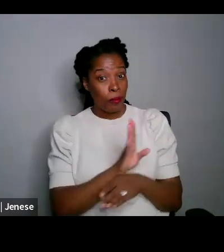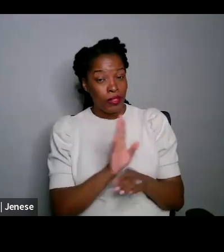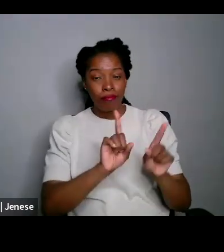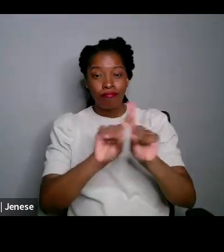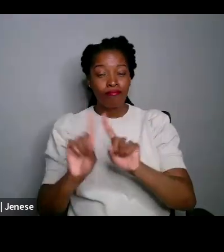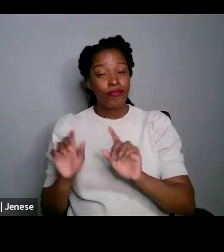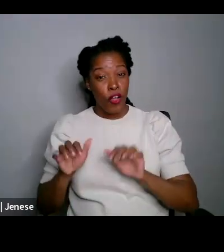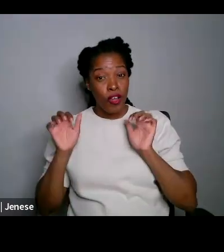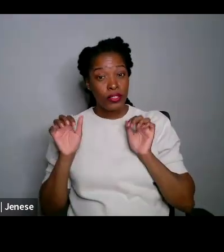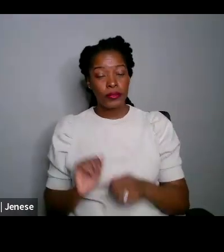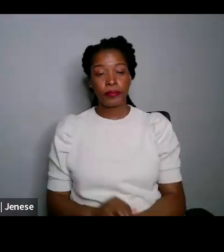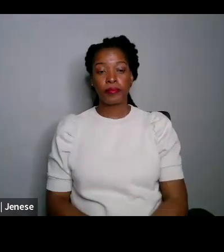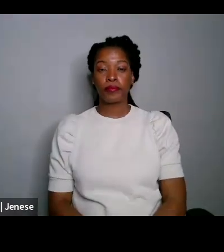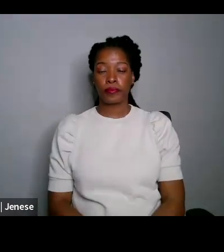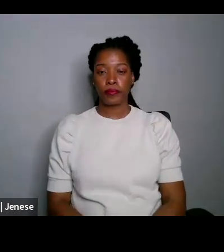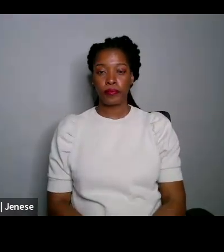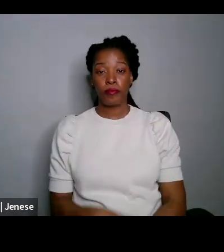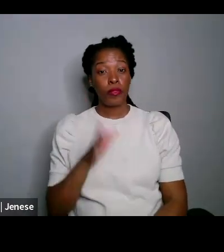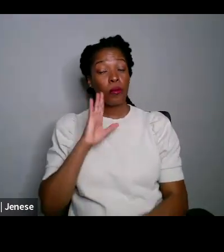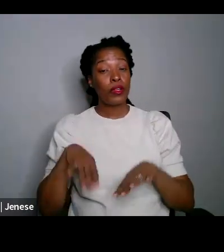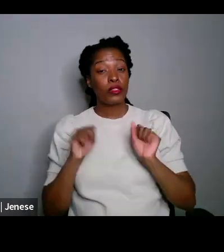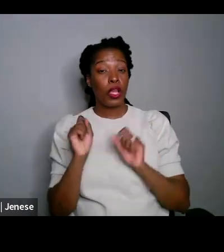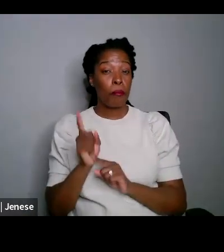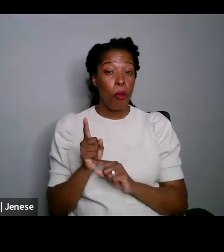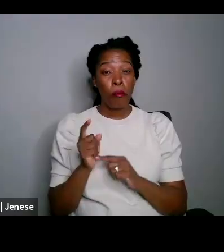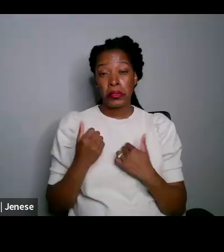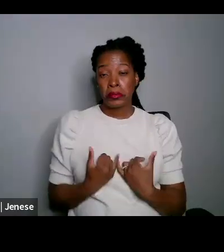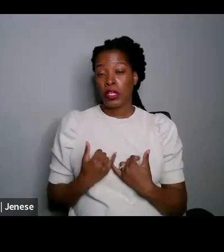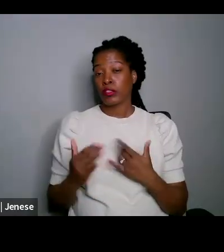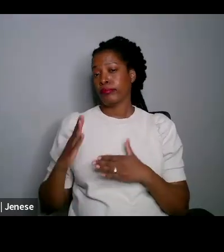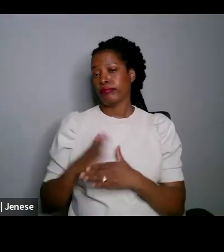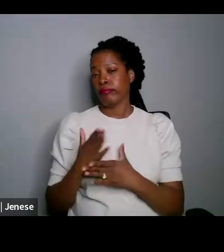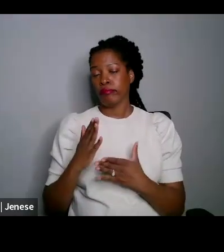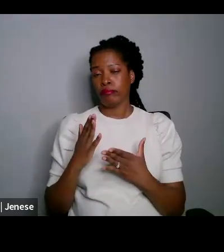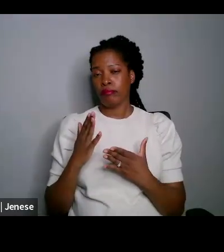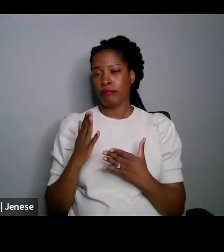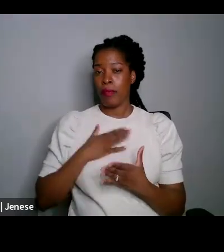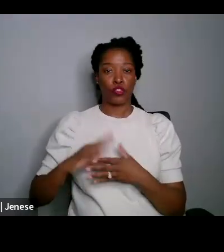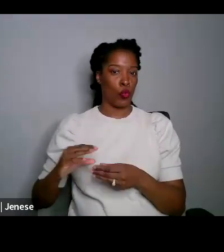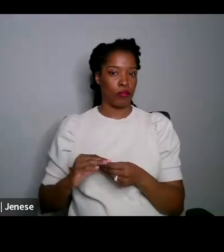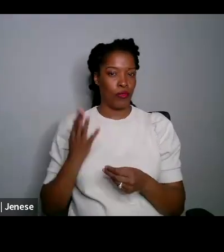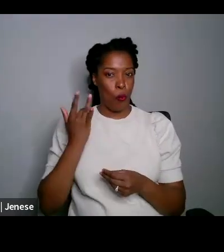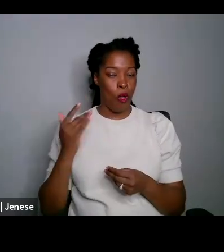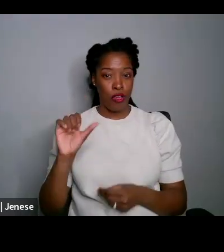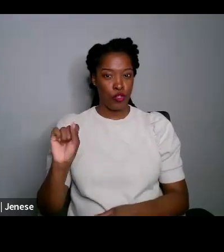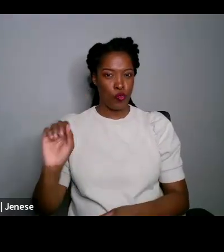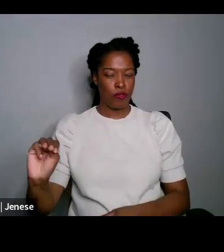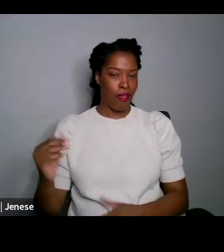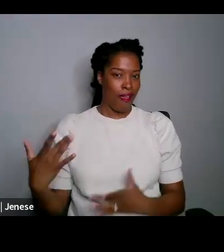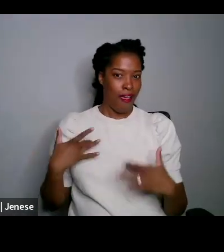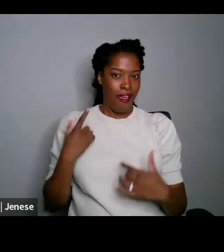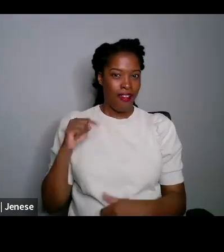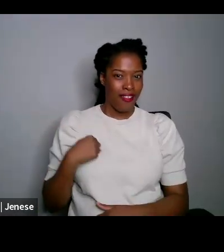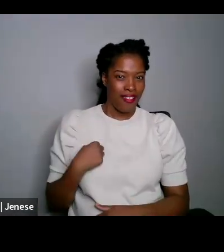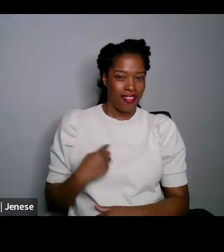want to take a moment to tell you all a little bit more of my story and why social media excites me. So, growing up, I used